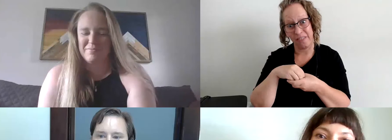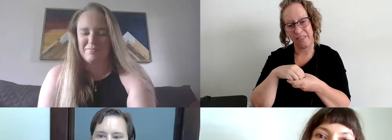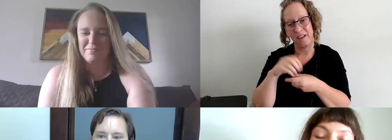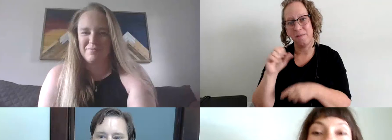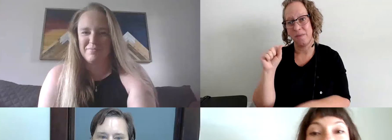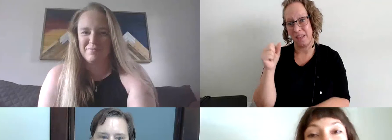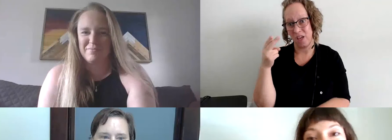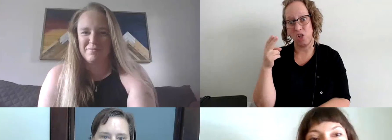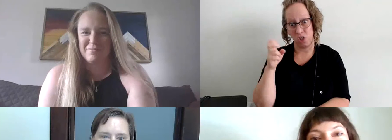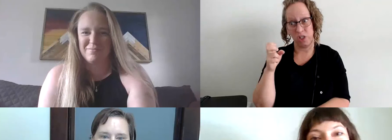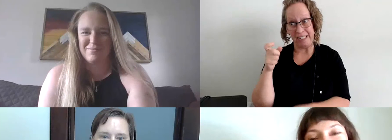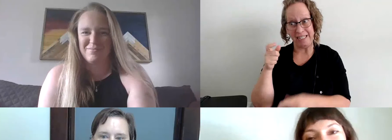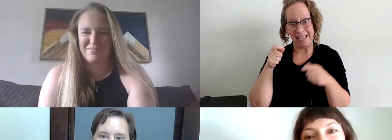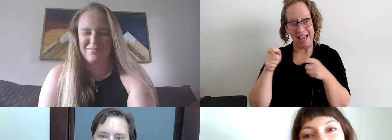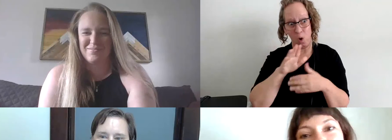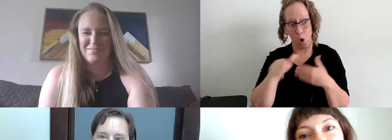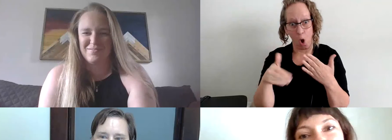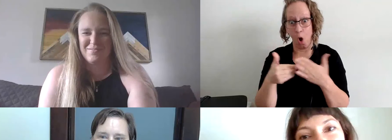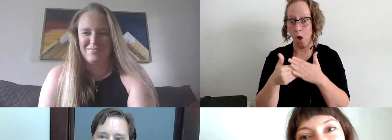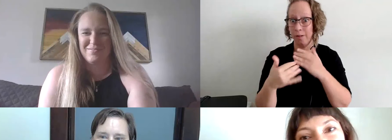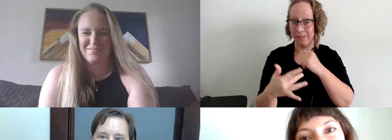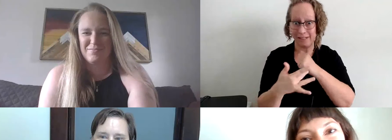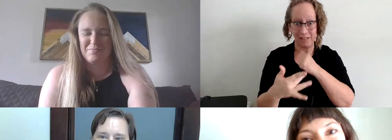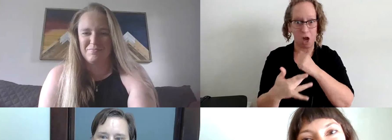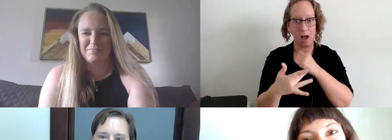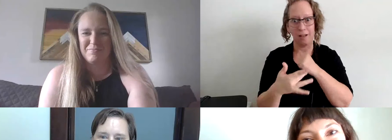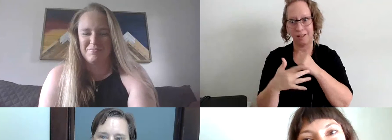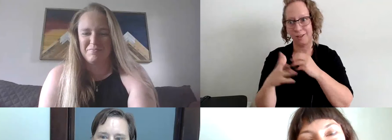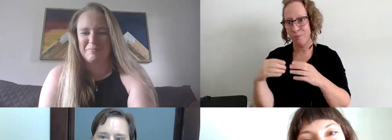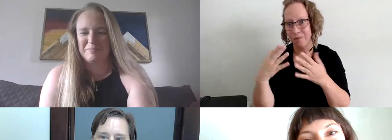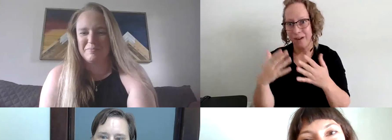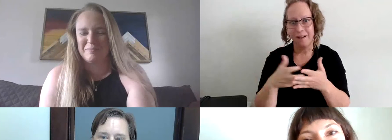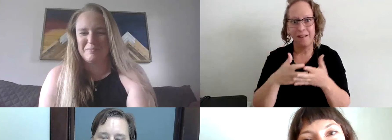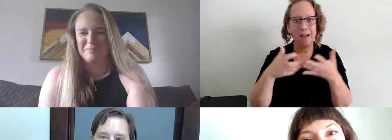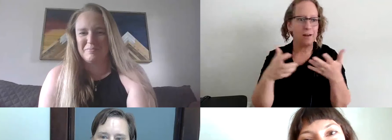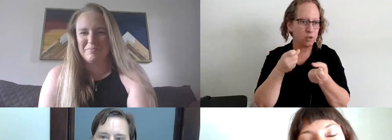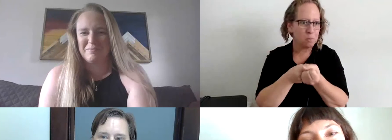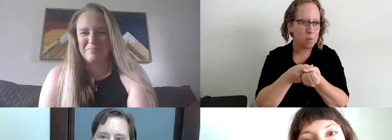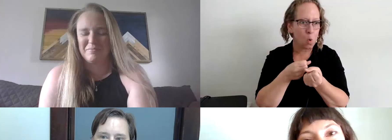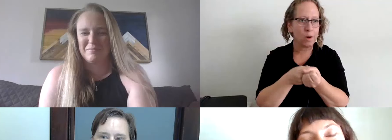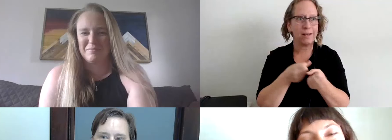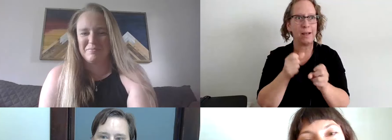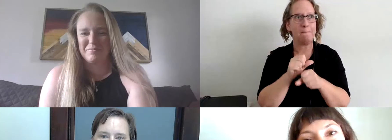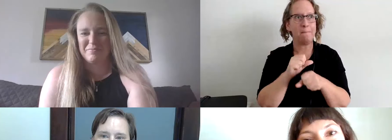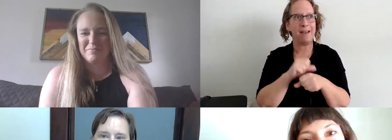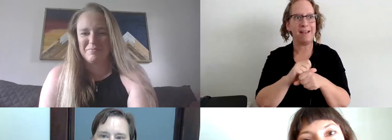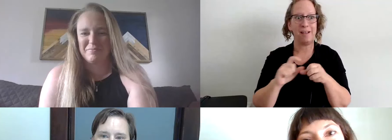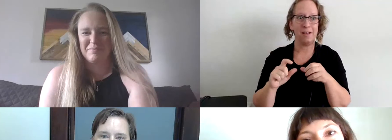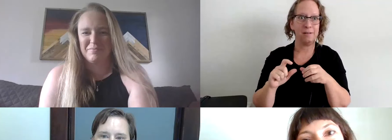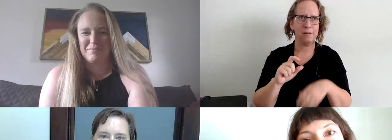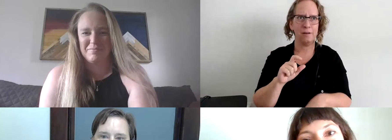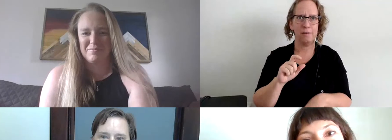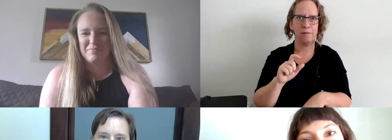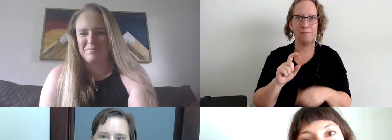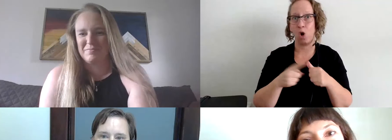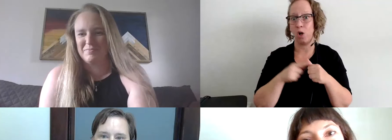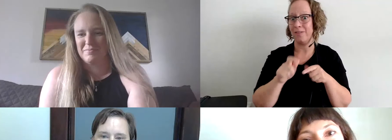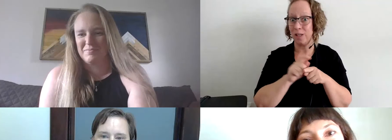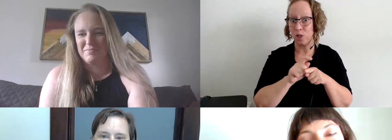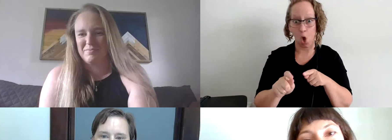She had handled all of the technology and provided a lot of support in making the first four of these calls